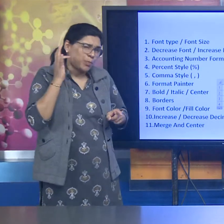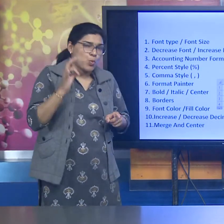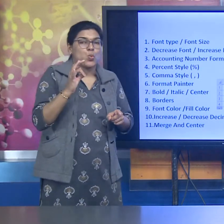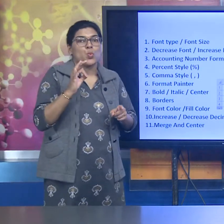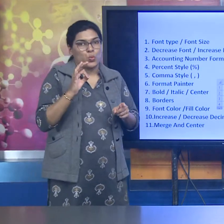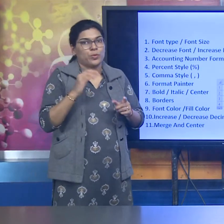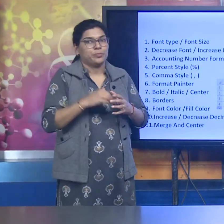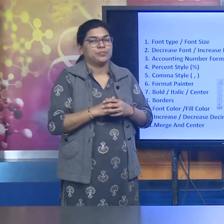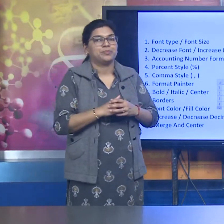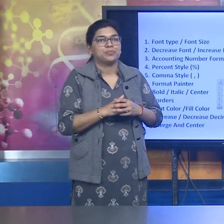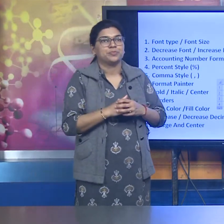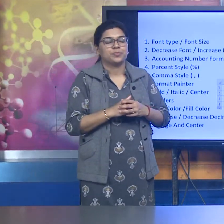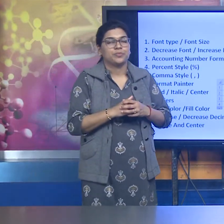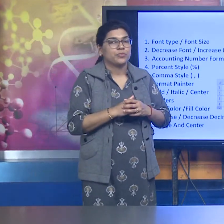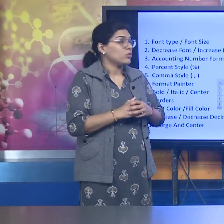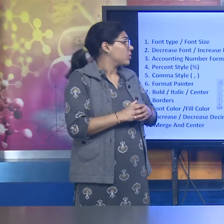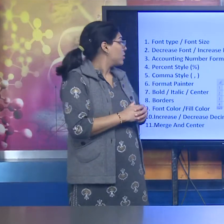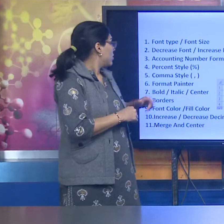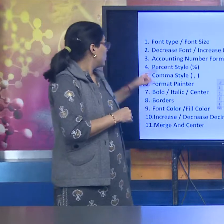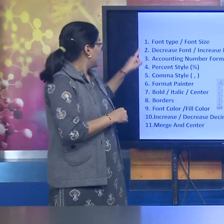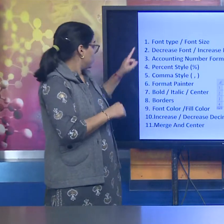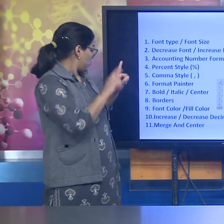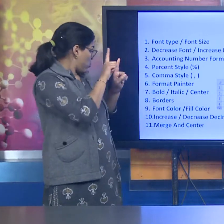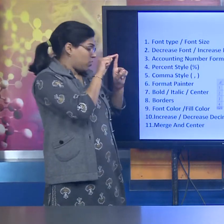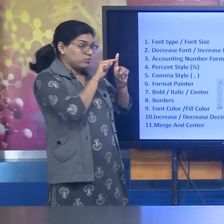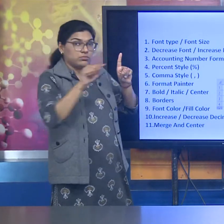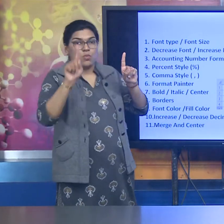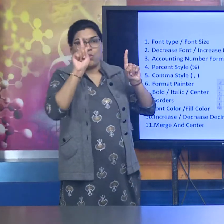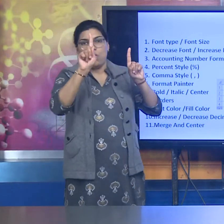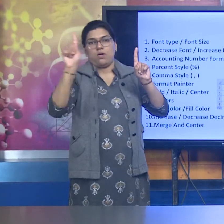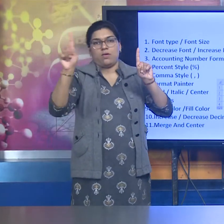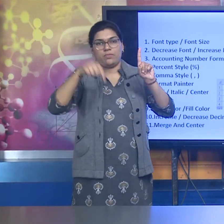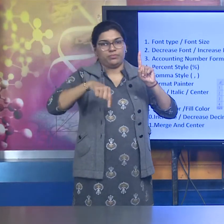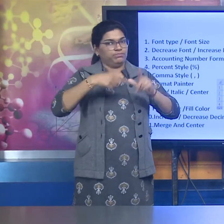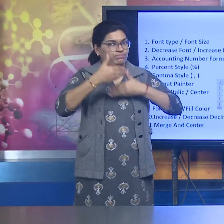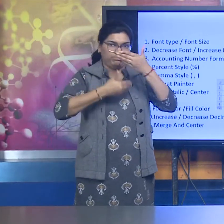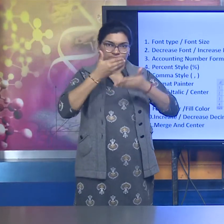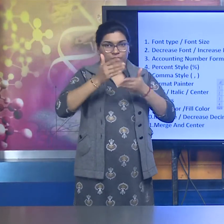Now, it is important to remember